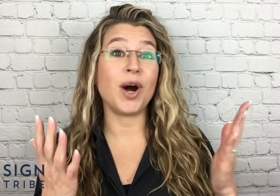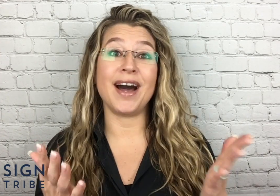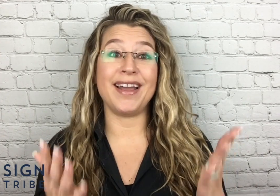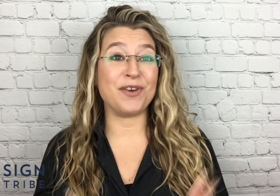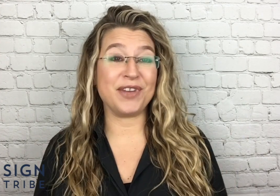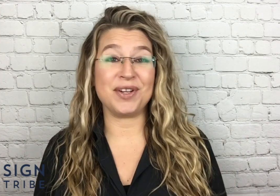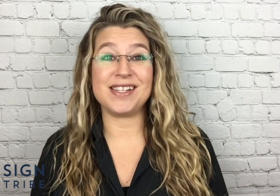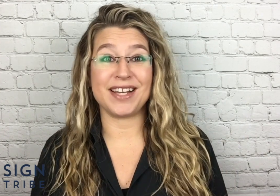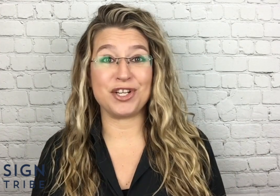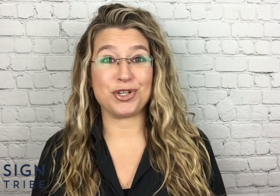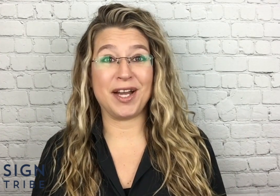why I founded Sign Tribe.